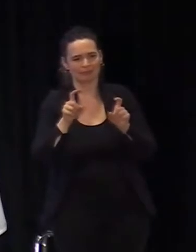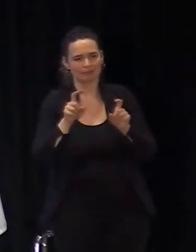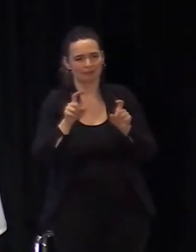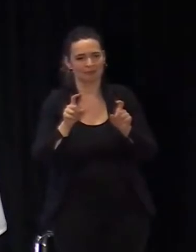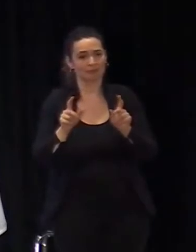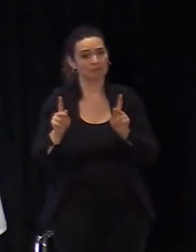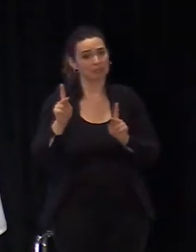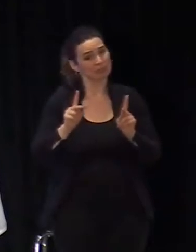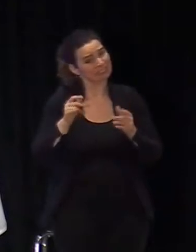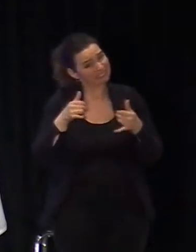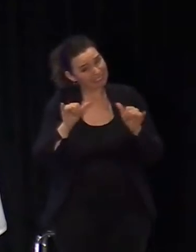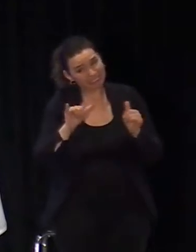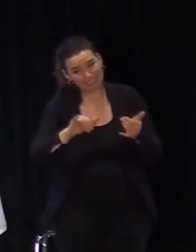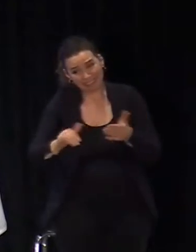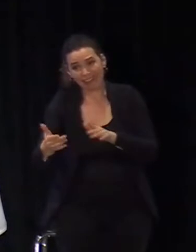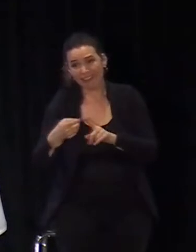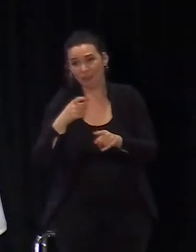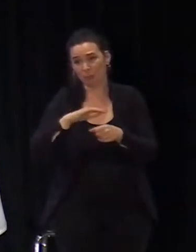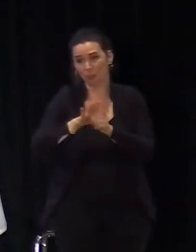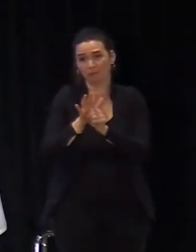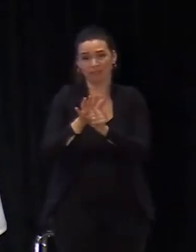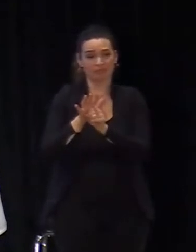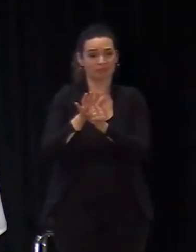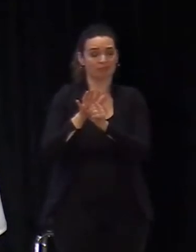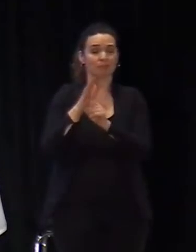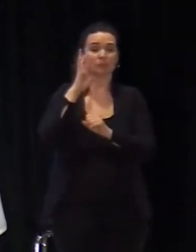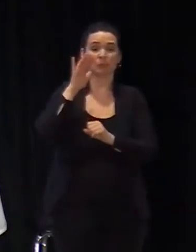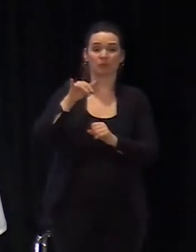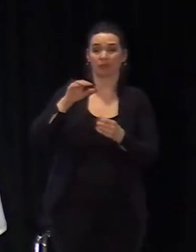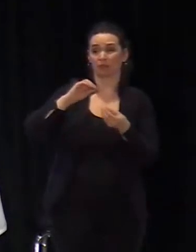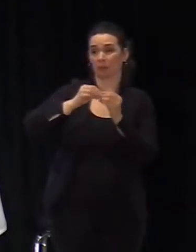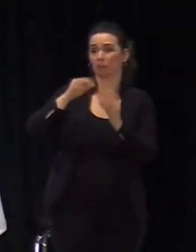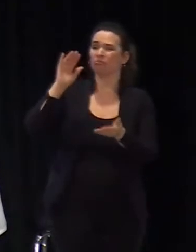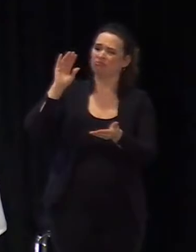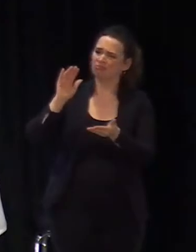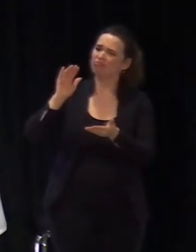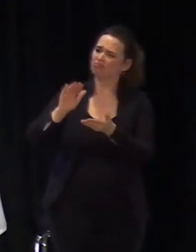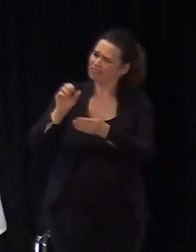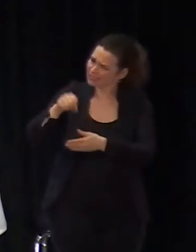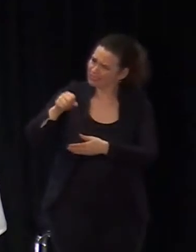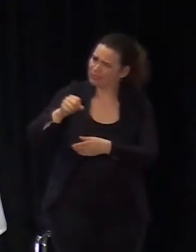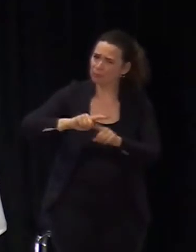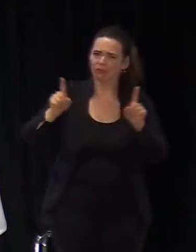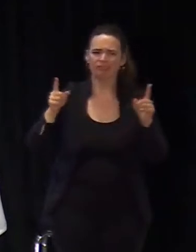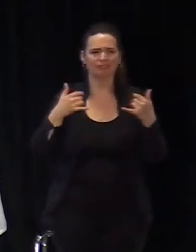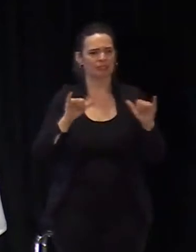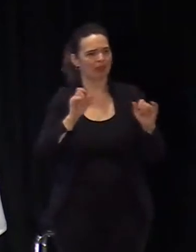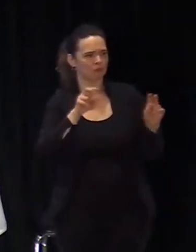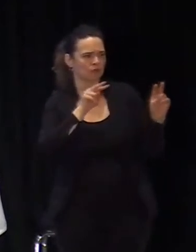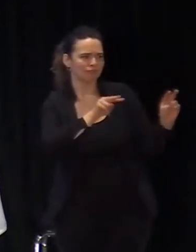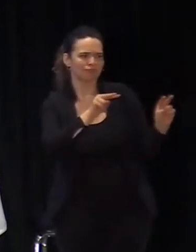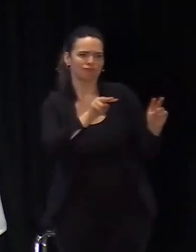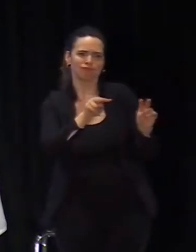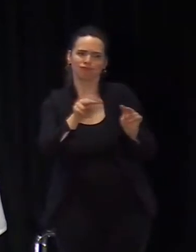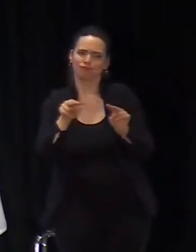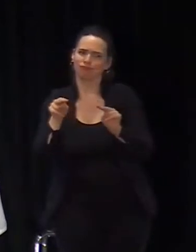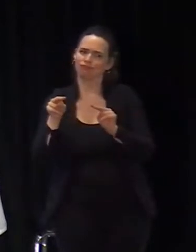better. Our positive rate's great. I know we're not having irresponsible gatherings now or else our cases would be up